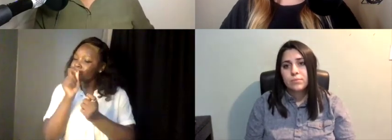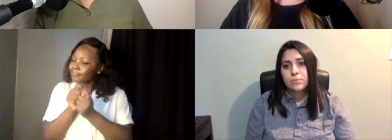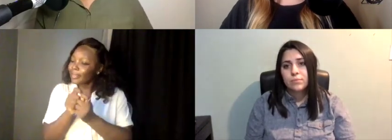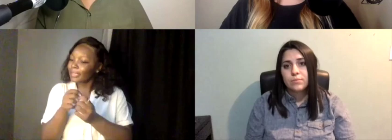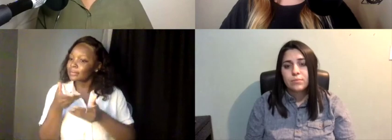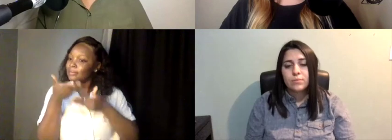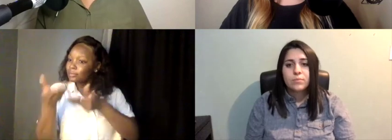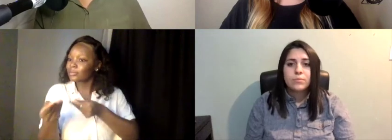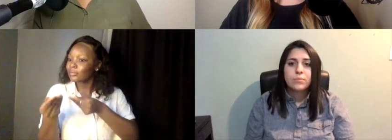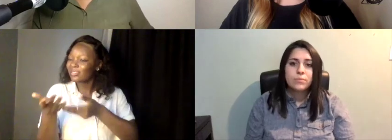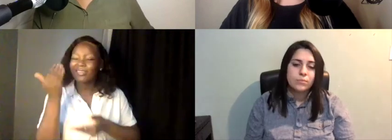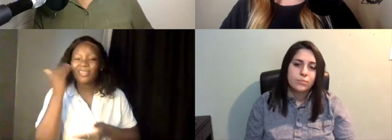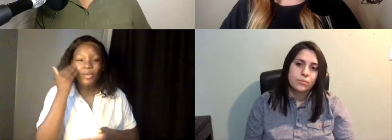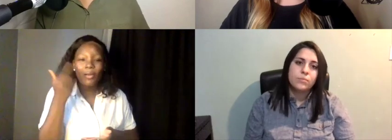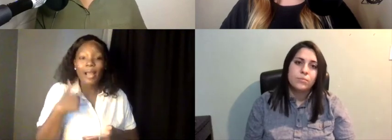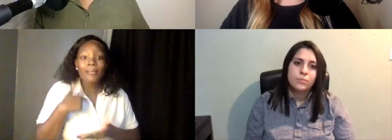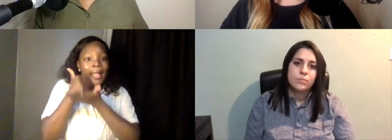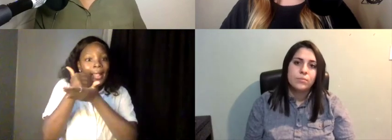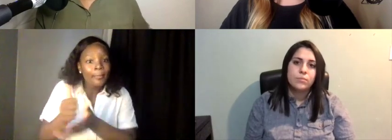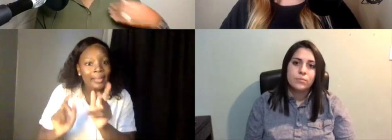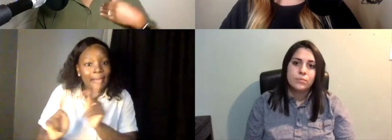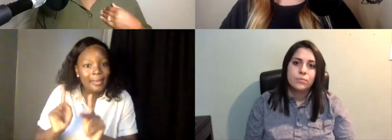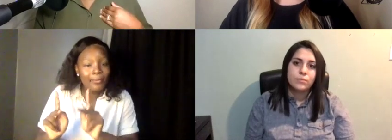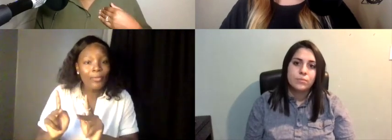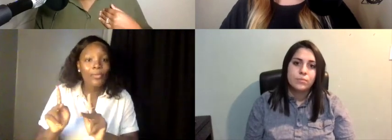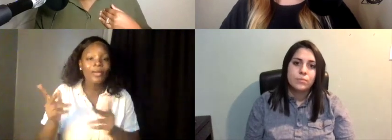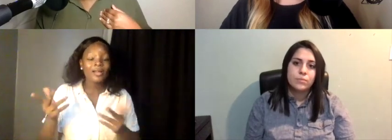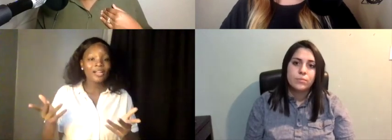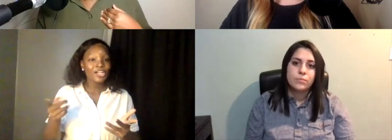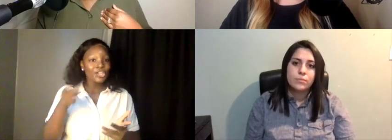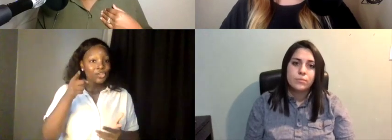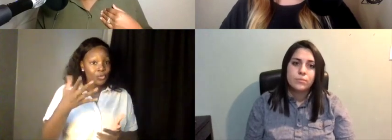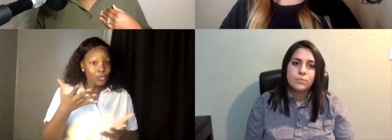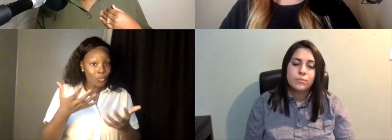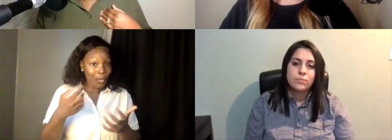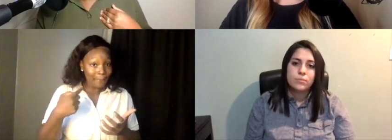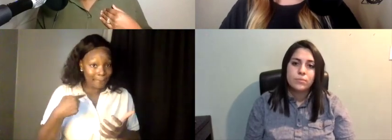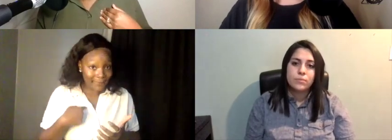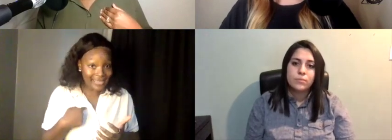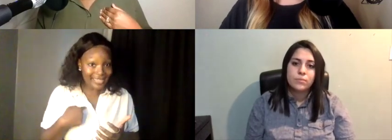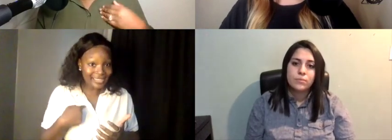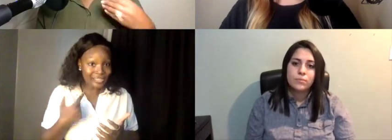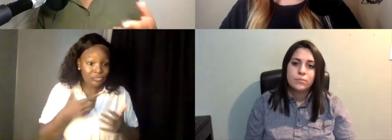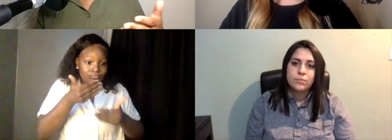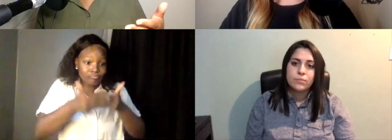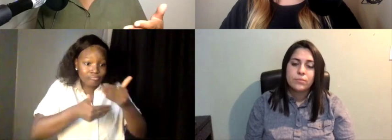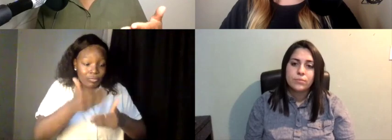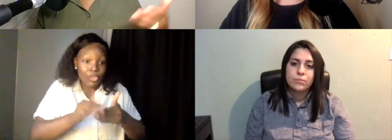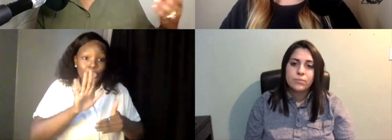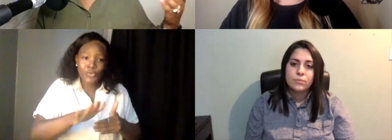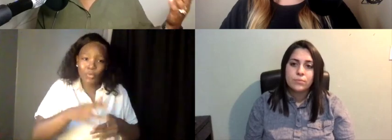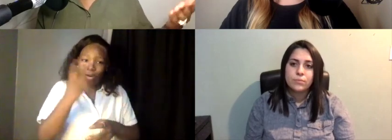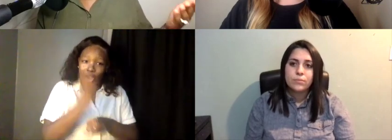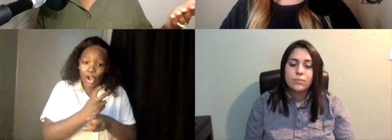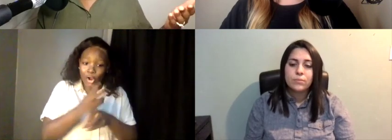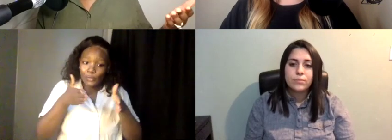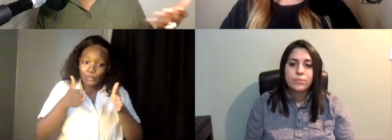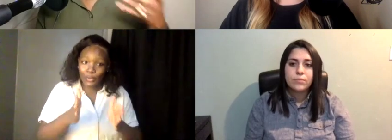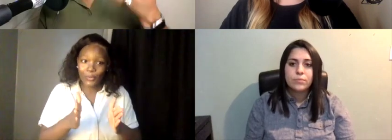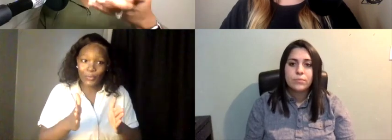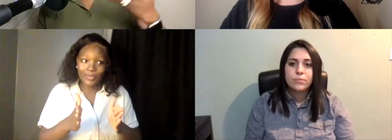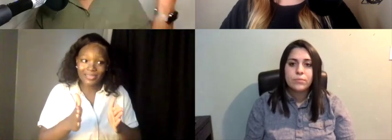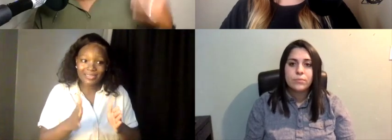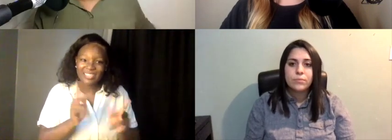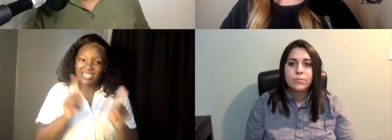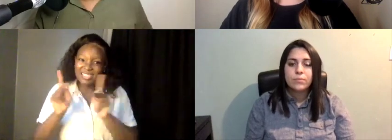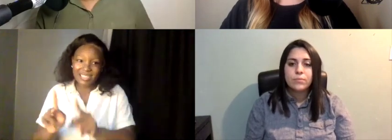you know, it took me a lot to get here. And da-da-da. Okay, so you want me to have to go through that same struggle? Like, wouldn't you have liked it if somebody was there for you? Which I